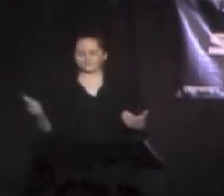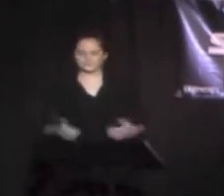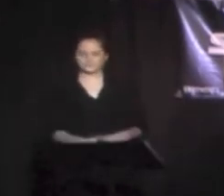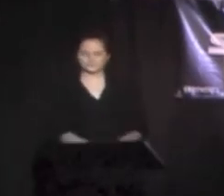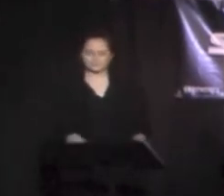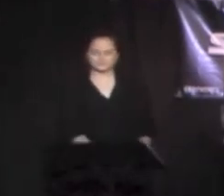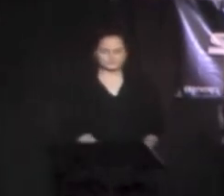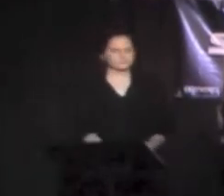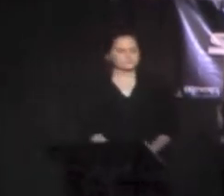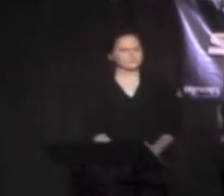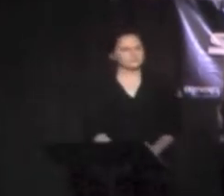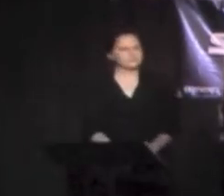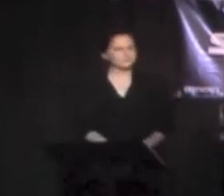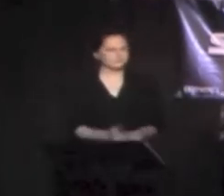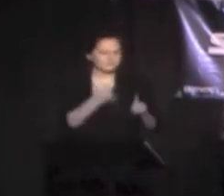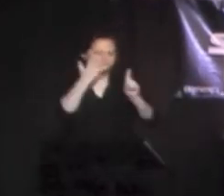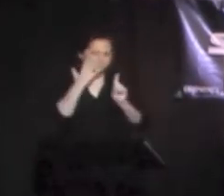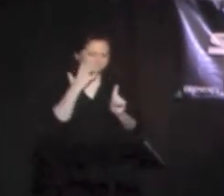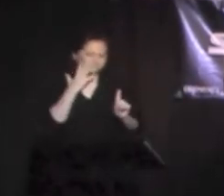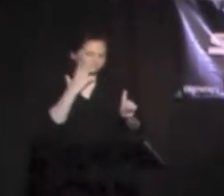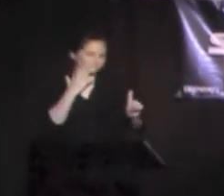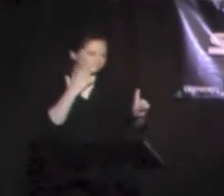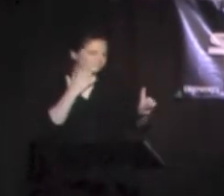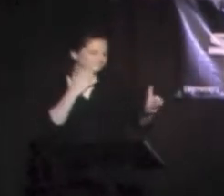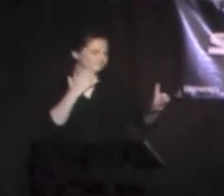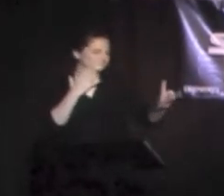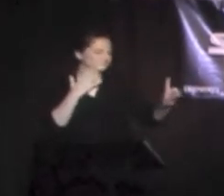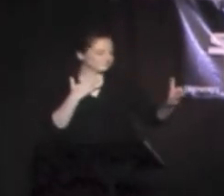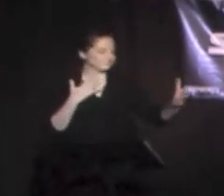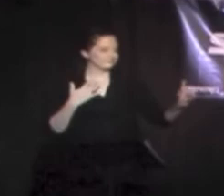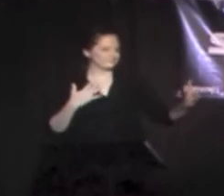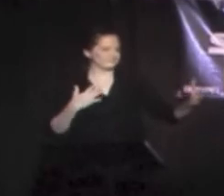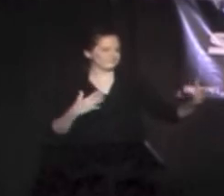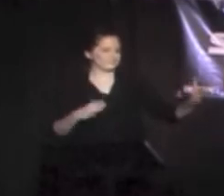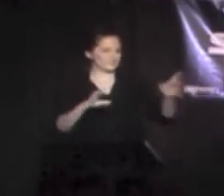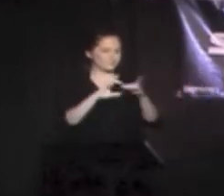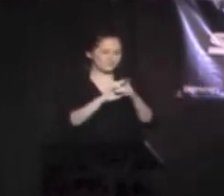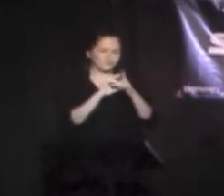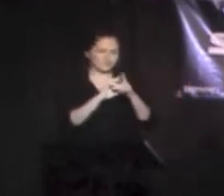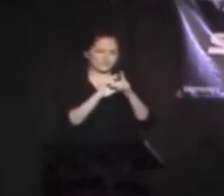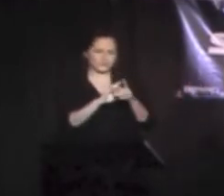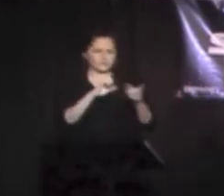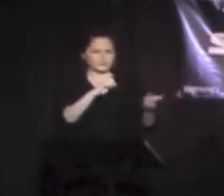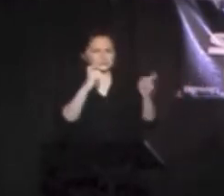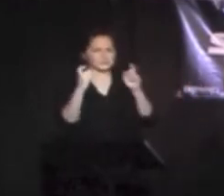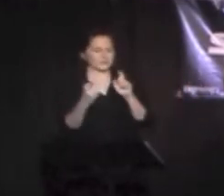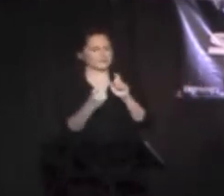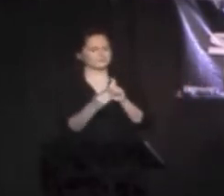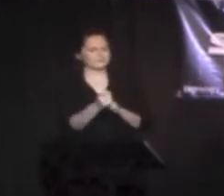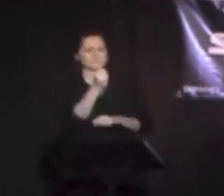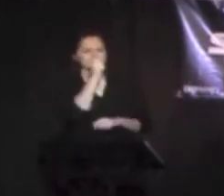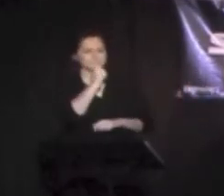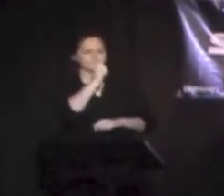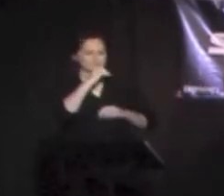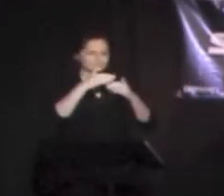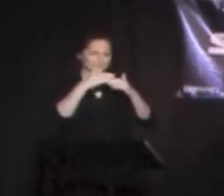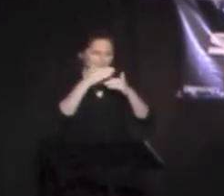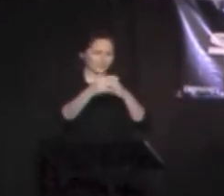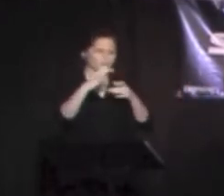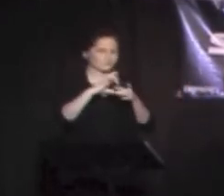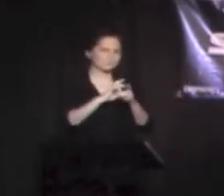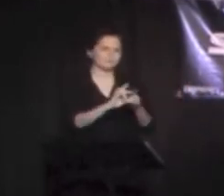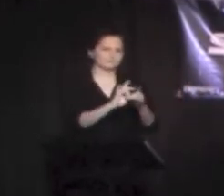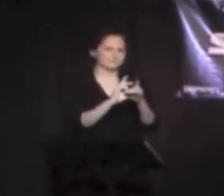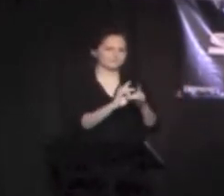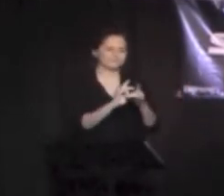And it's sad to see how we've grown so cold More things I won't accept I'm knowing One